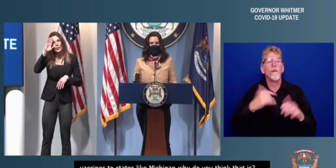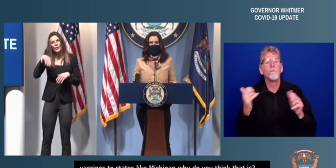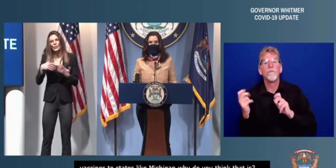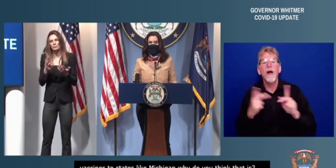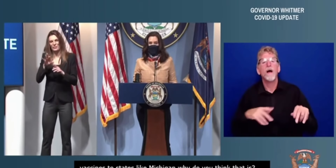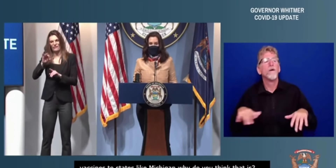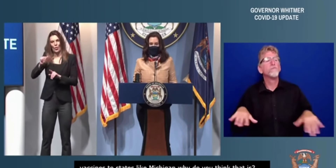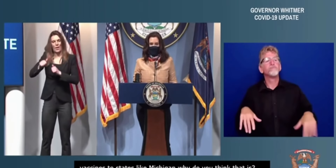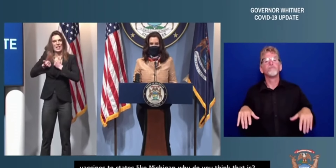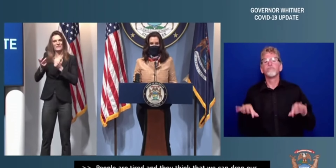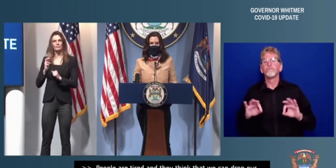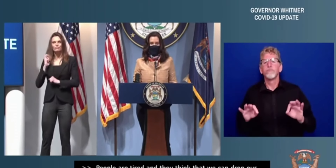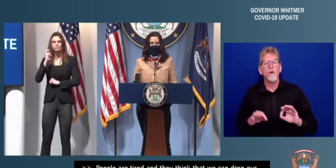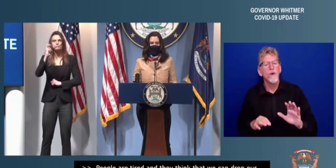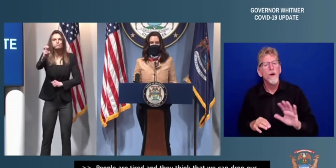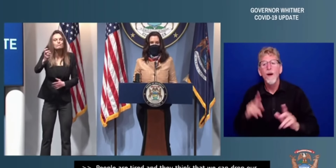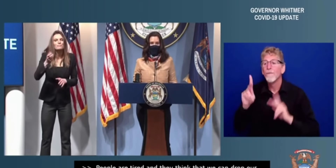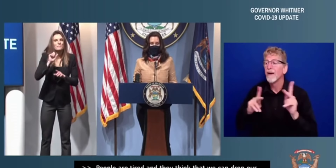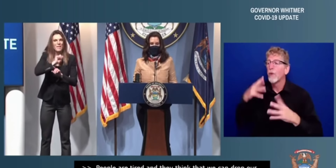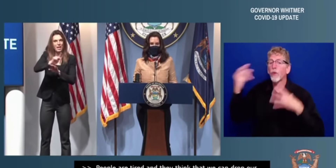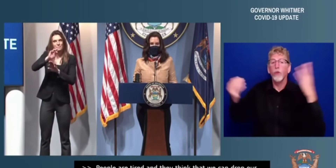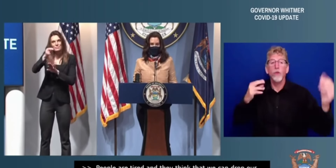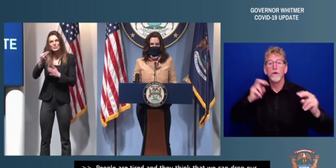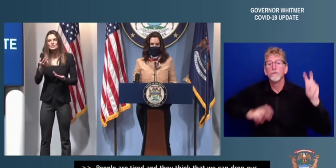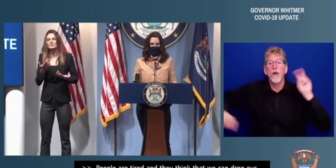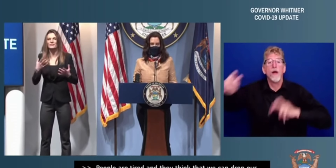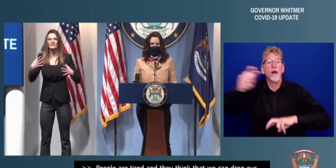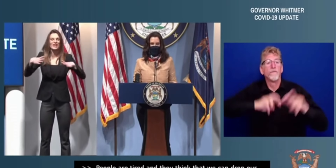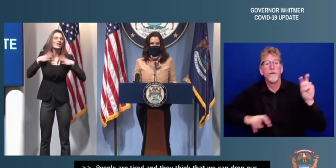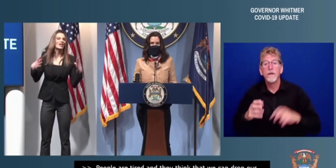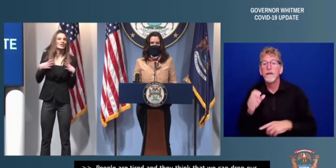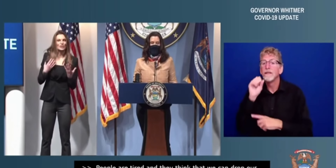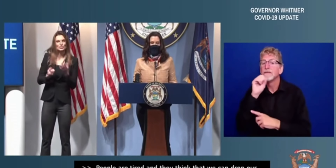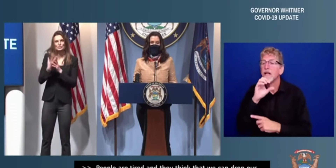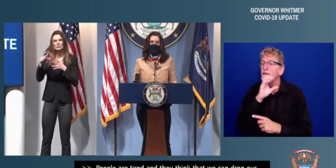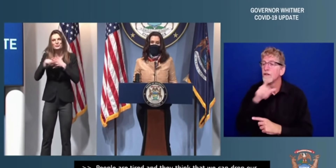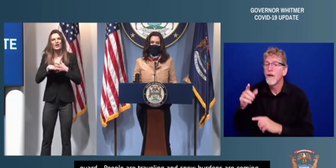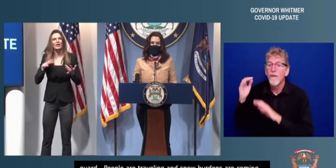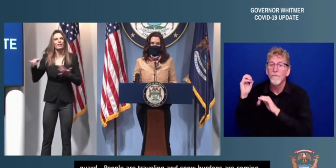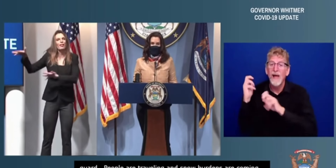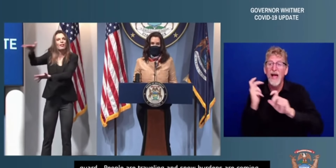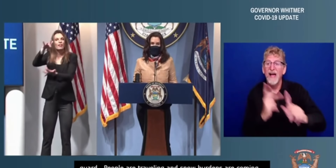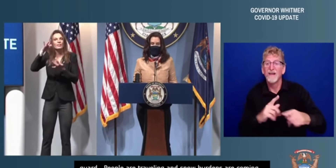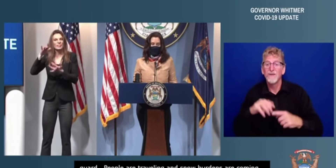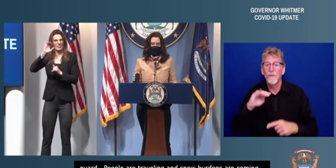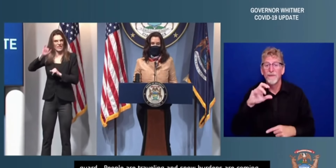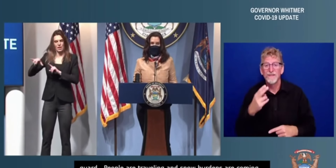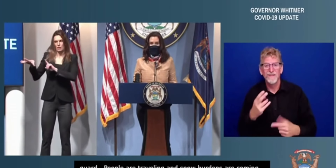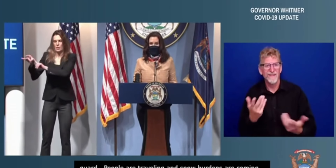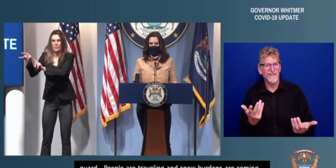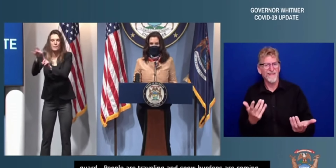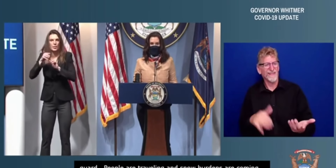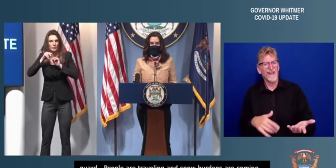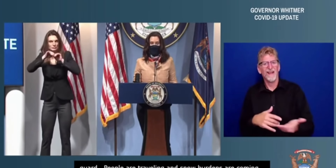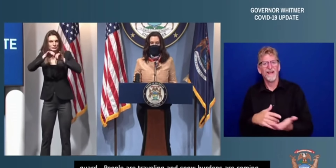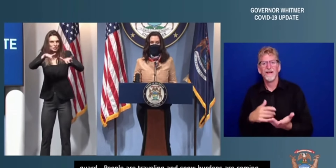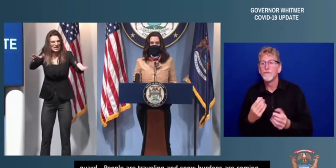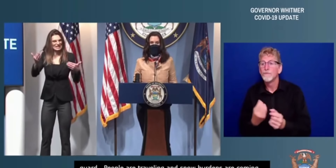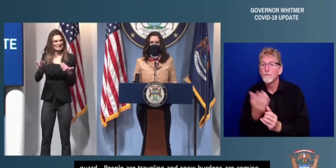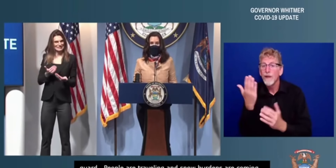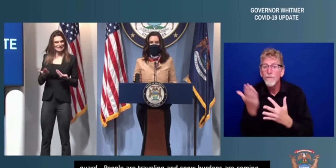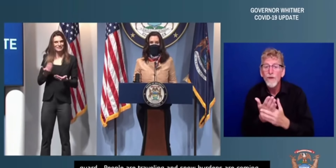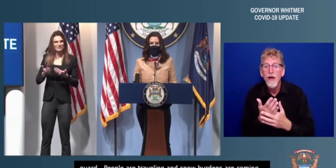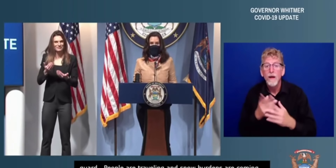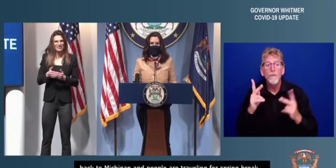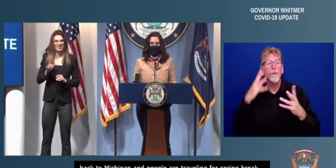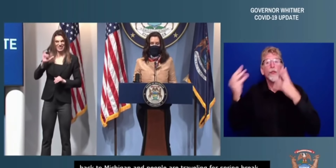Michigan. People have been traveling for spring break. All of these things are contributing to the spread of these variants. And these variants are just